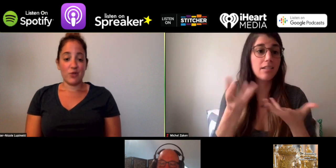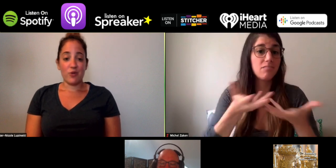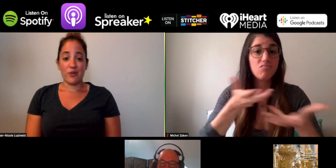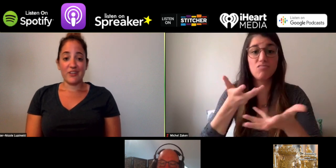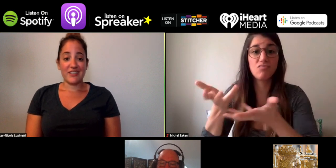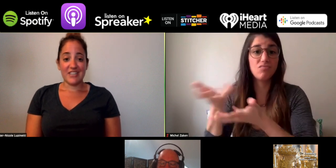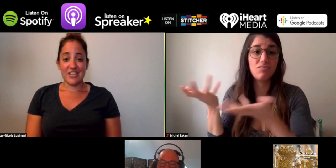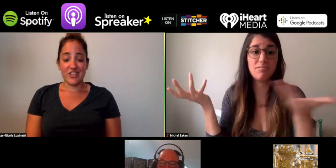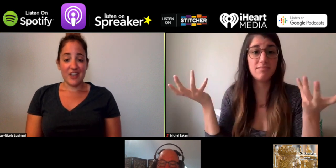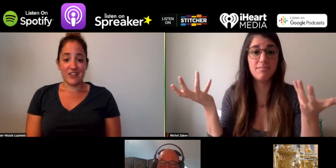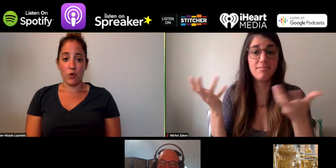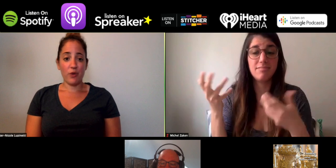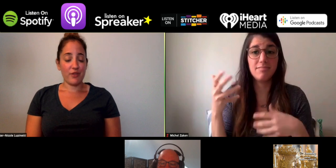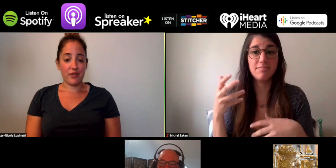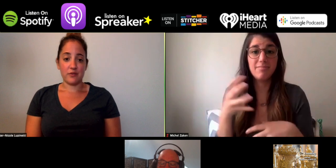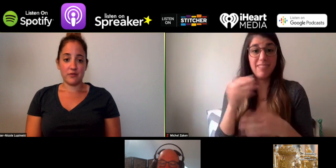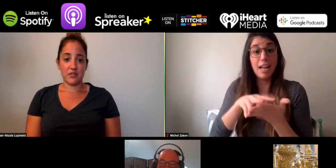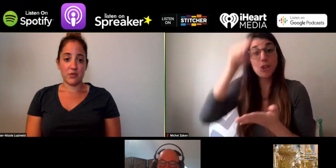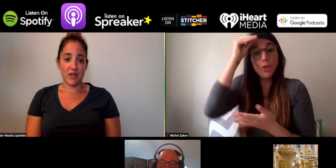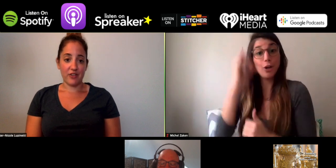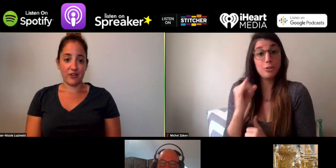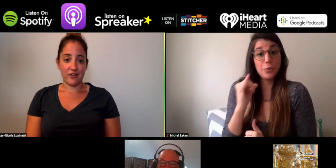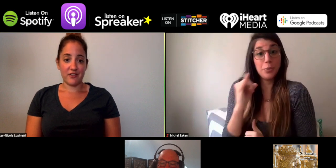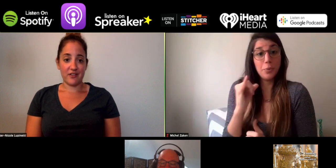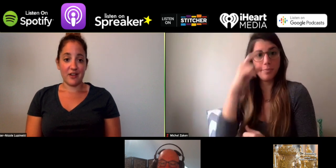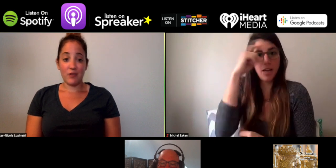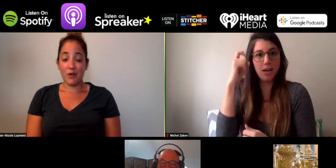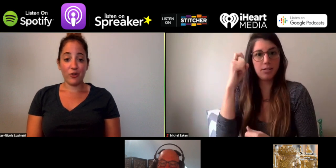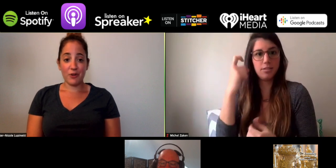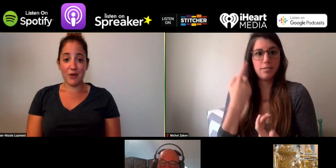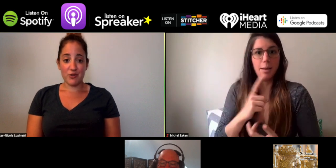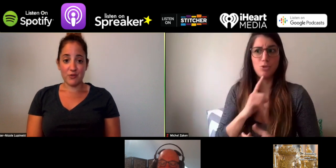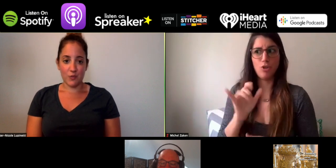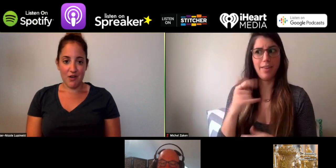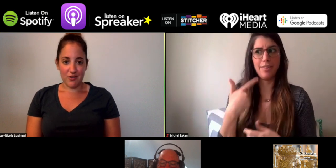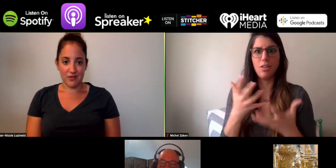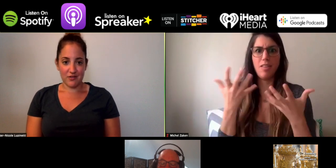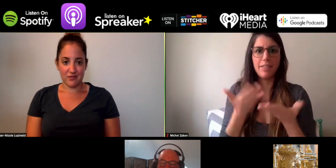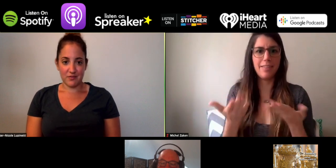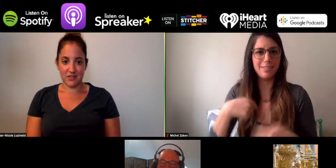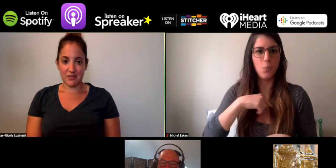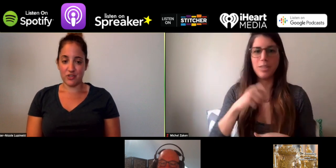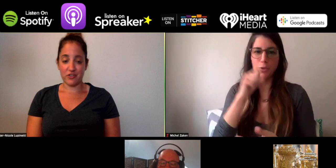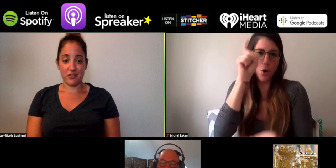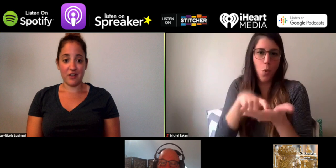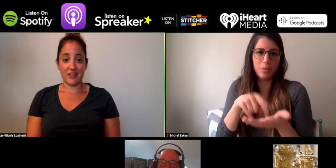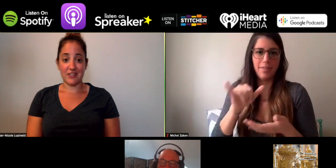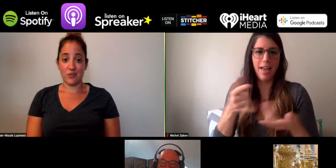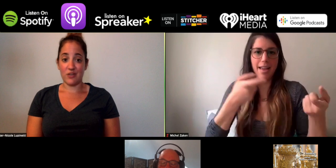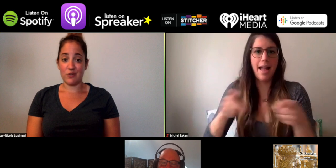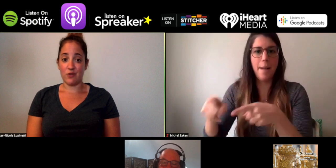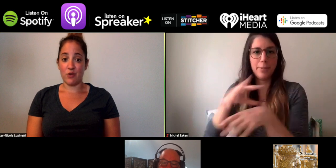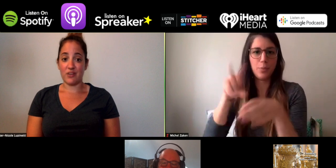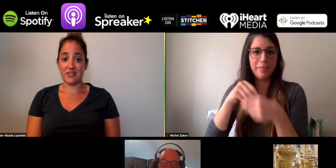you know, we're willing to teach and to work with you so you can learn. And we want to learn about you as well, because I'm sure there's a lot of things